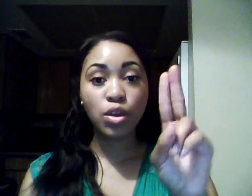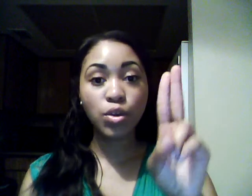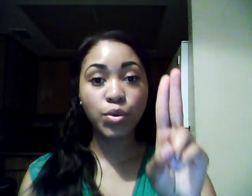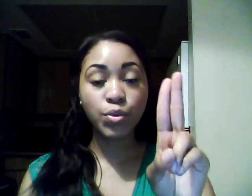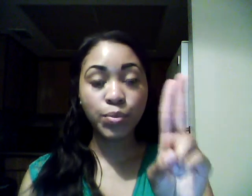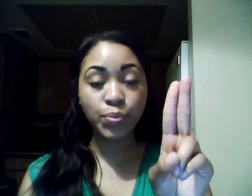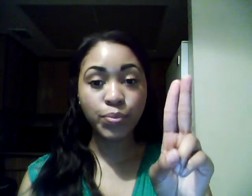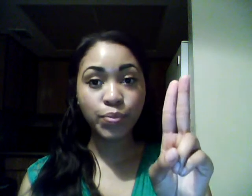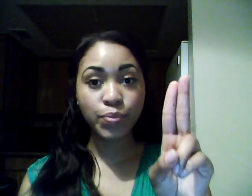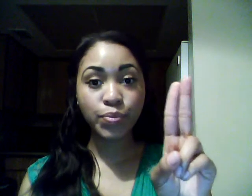U.